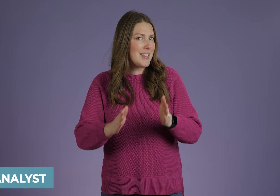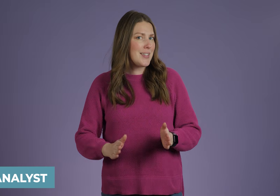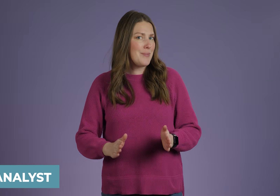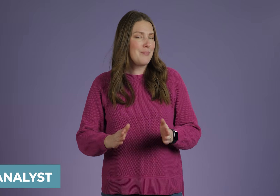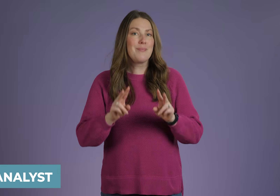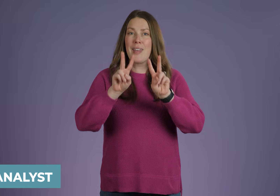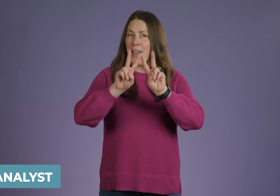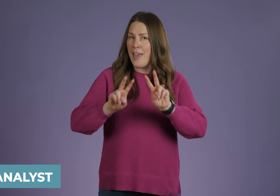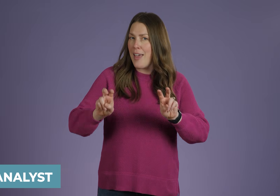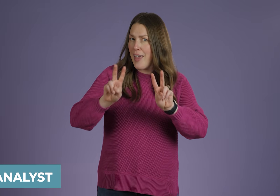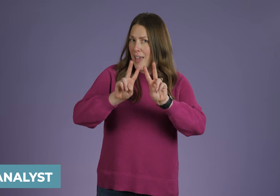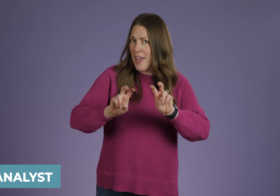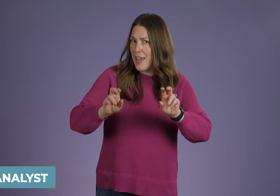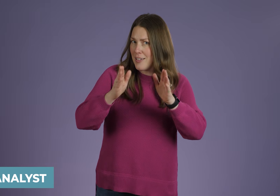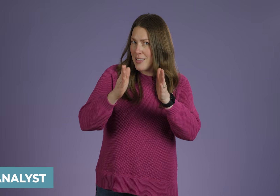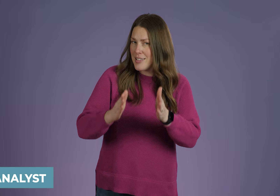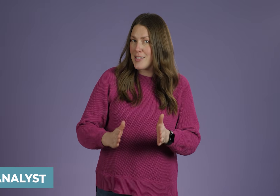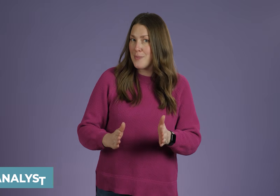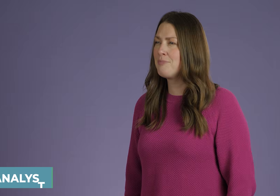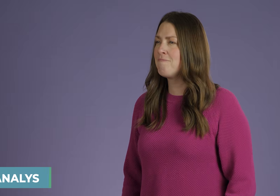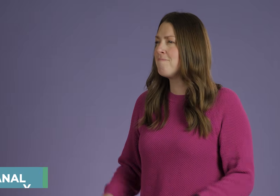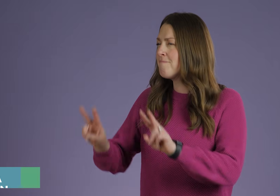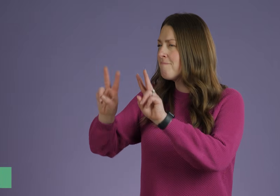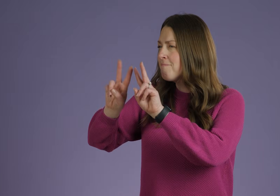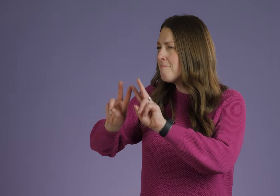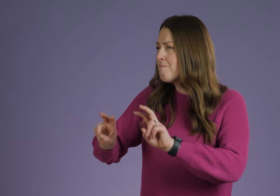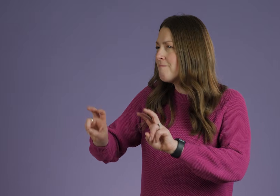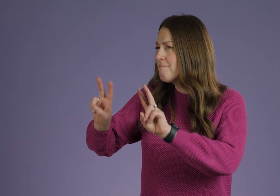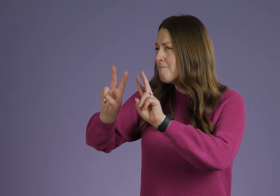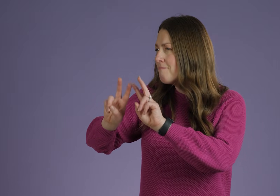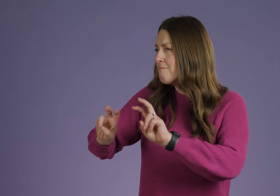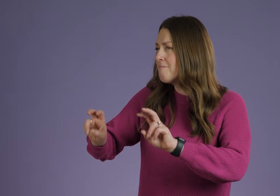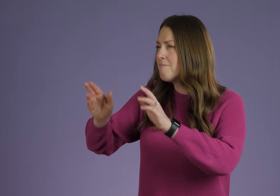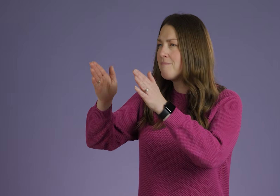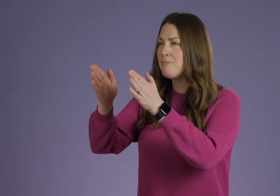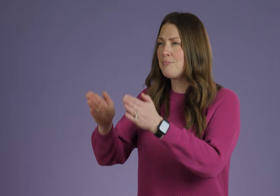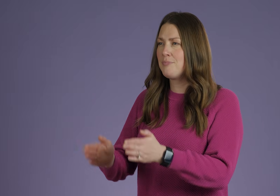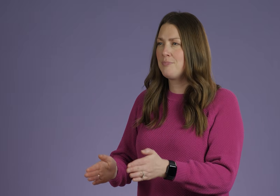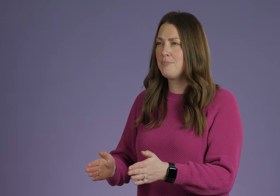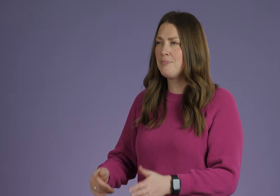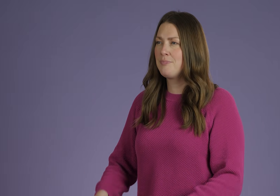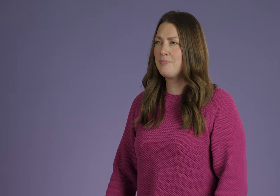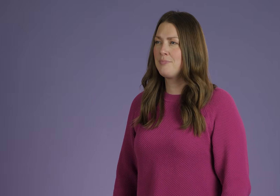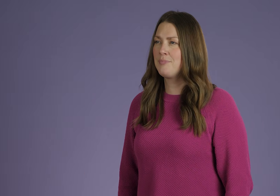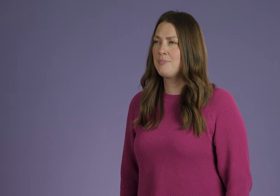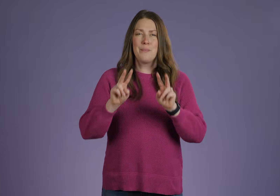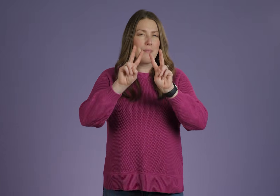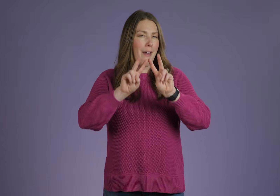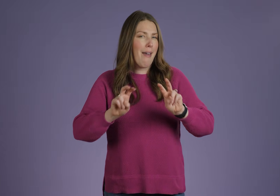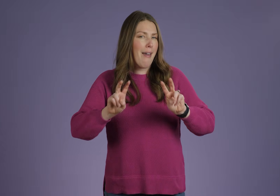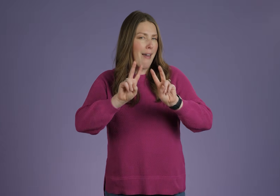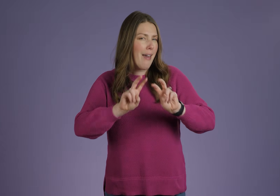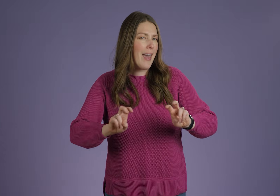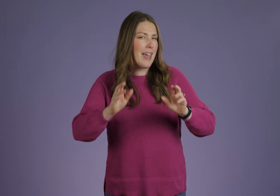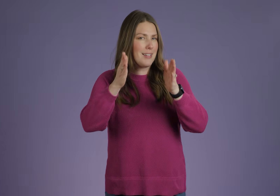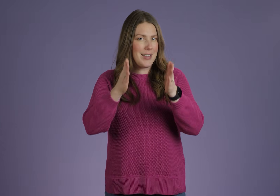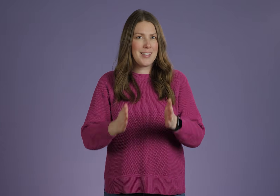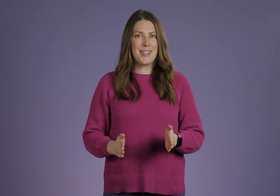Analyst. Analyst. The sign analyze with the agent marker. Analyst.